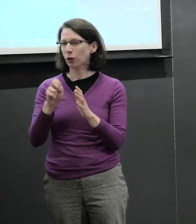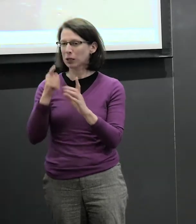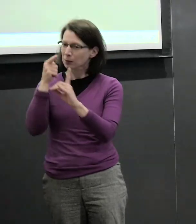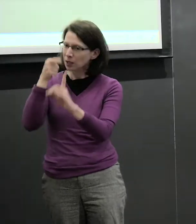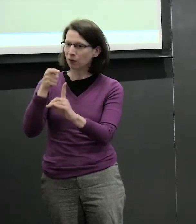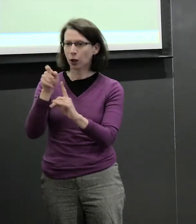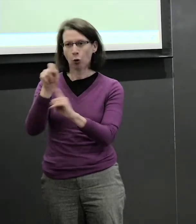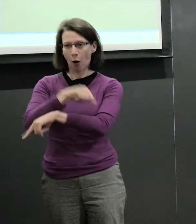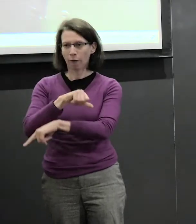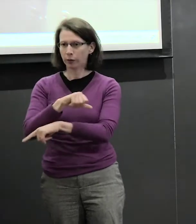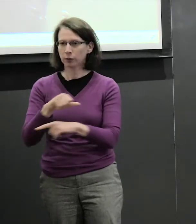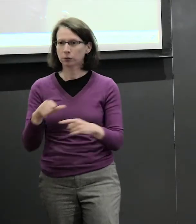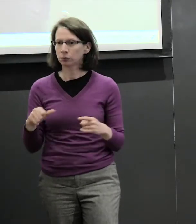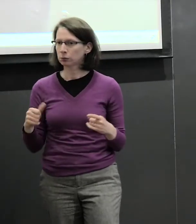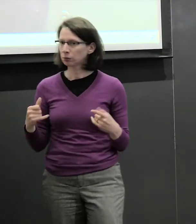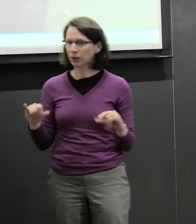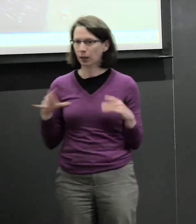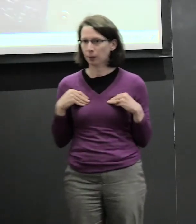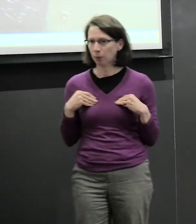Language.